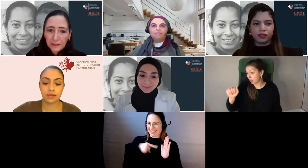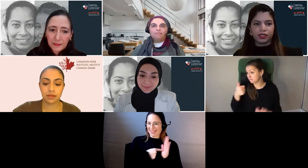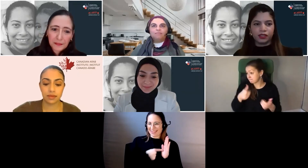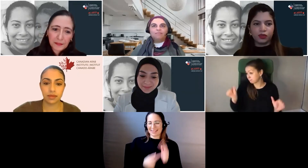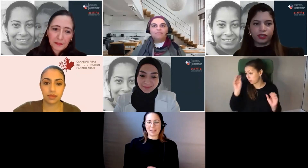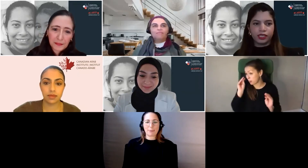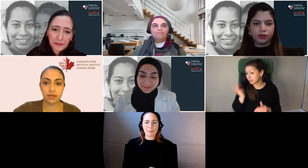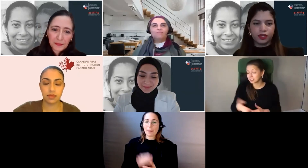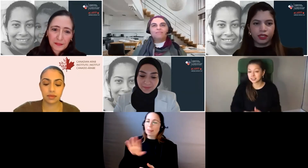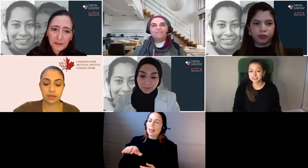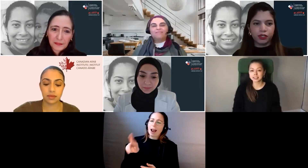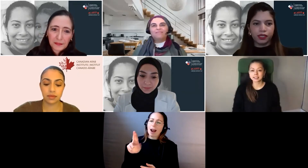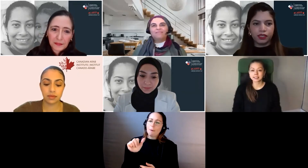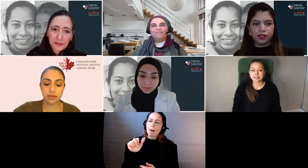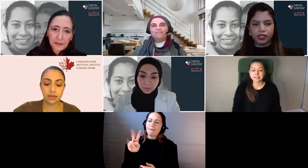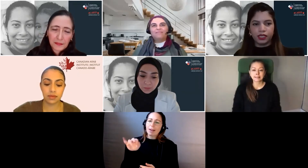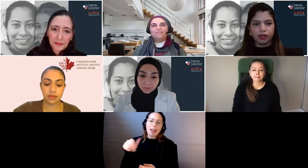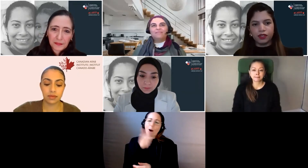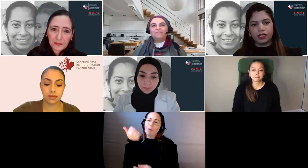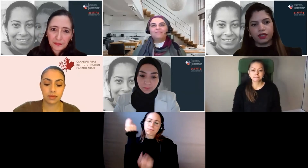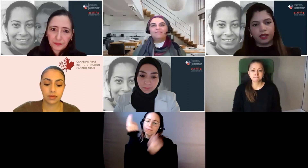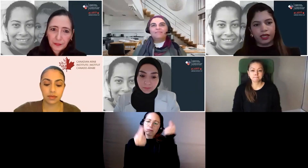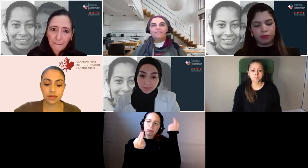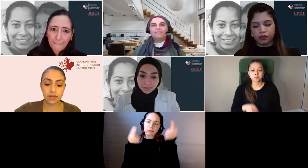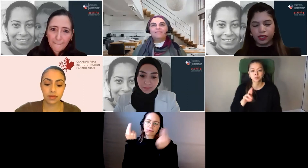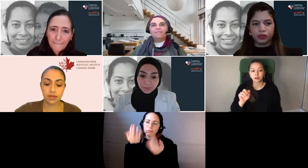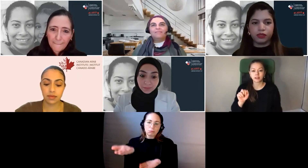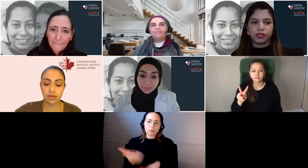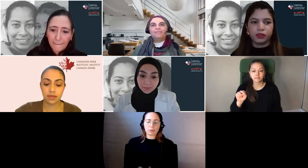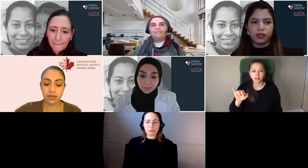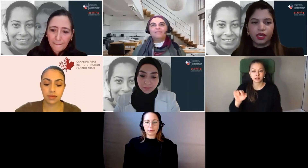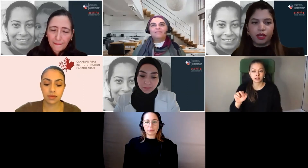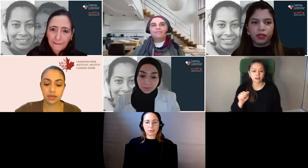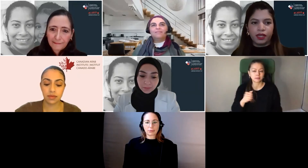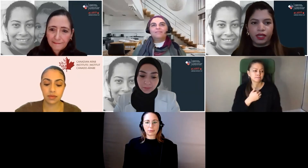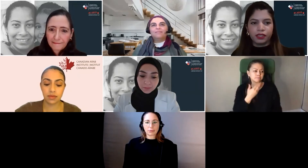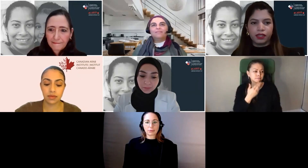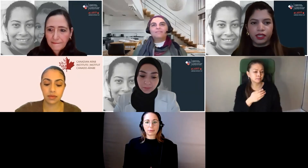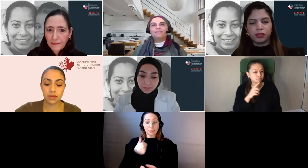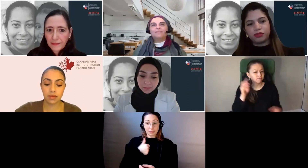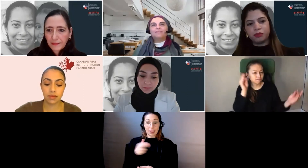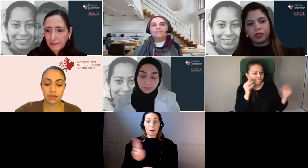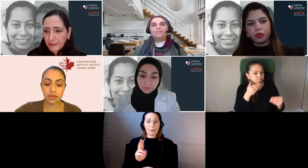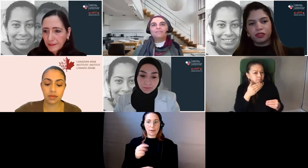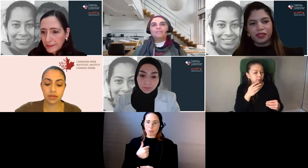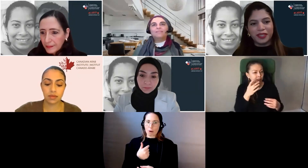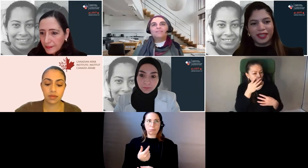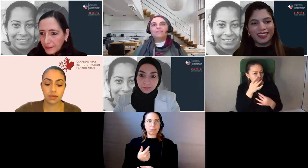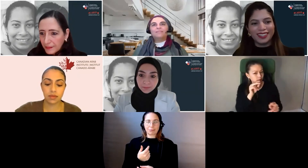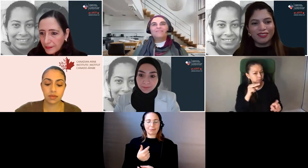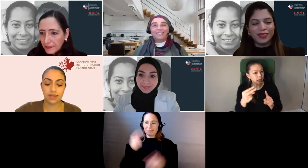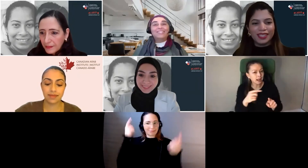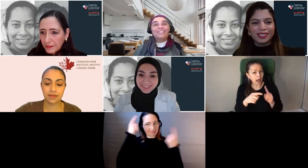Thank you. I think those were really interesting perspectives, and I have to say I absolutely agree with those, but I'd like to differ a bit more, if I